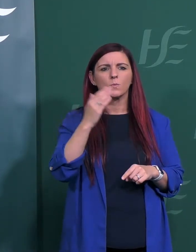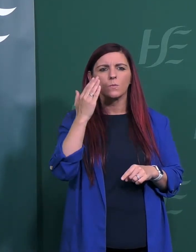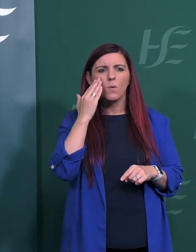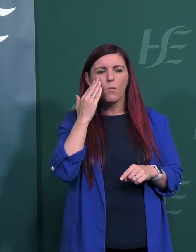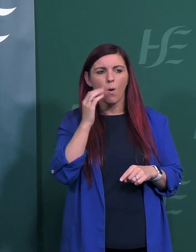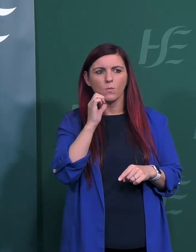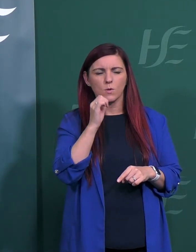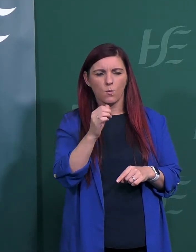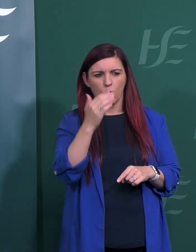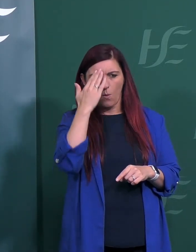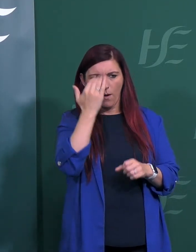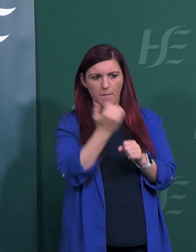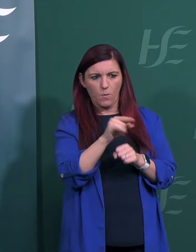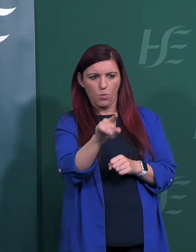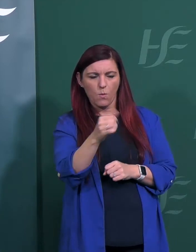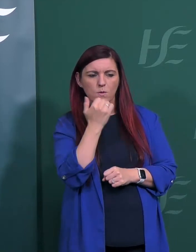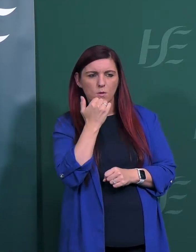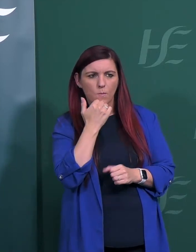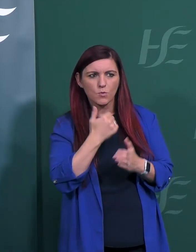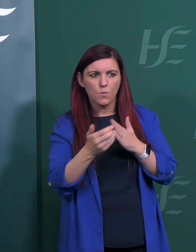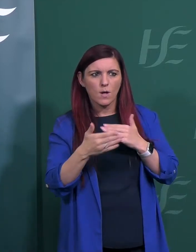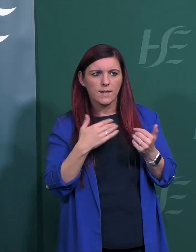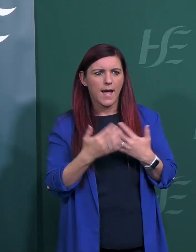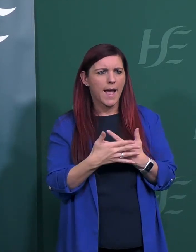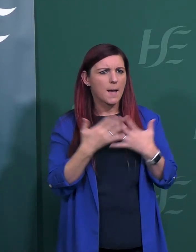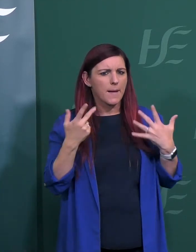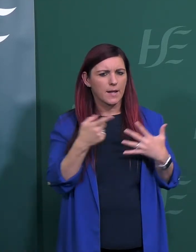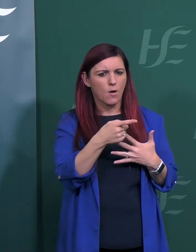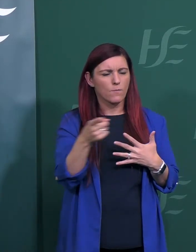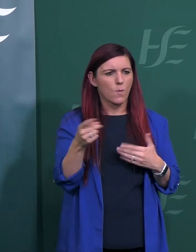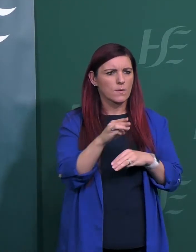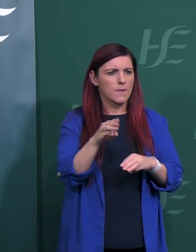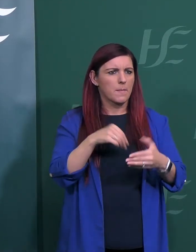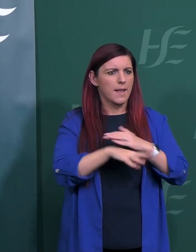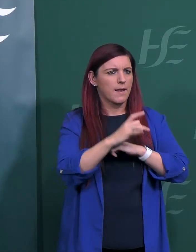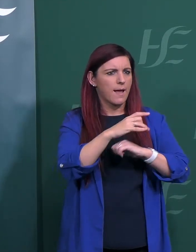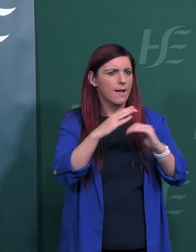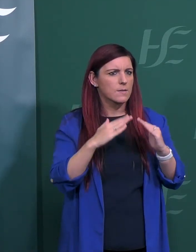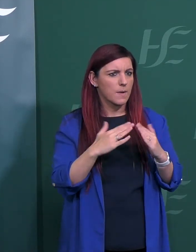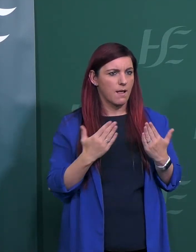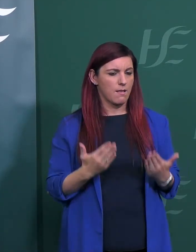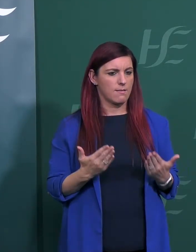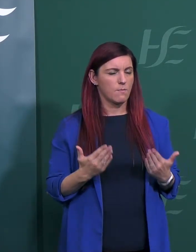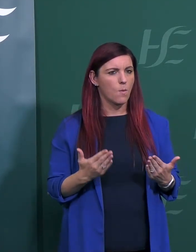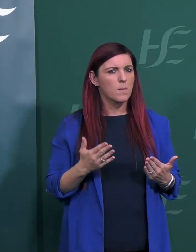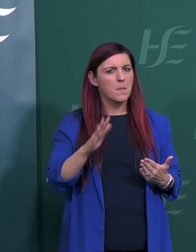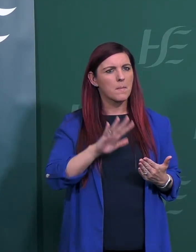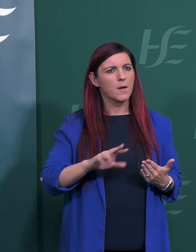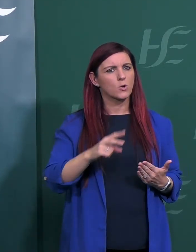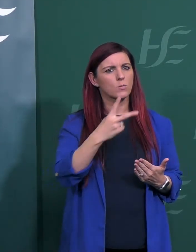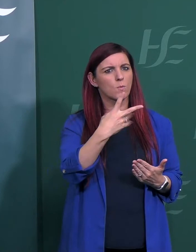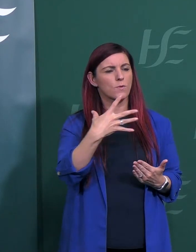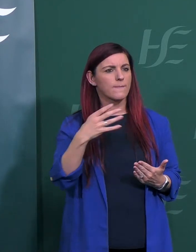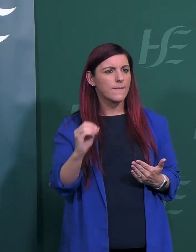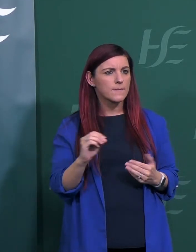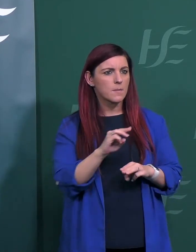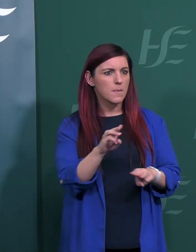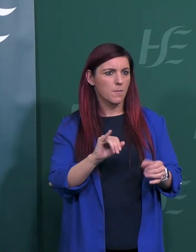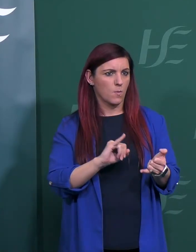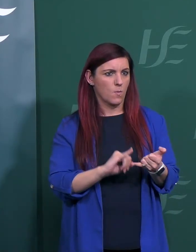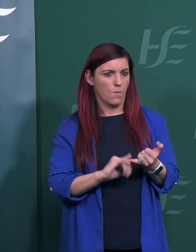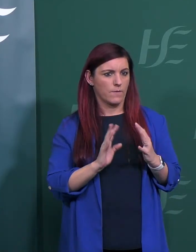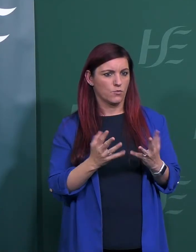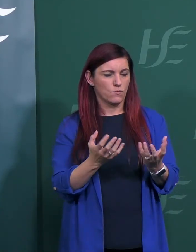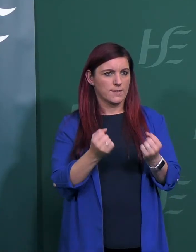see in those figures are a significant number of those people in hospital. Right now, probably about 250 who are